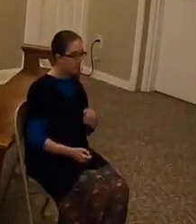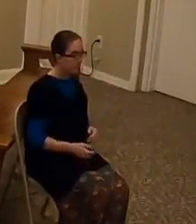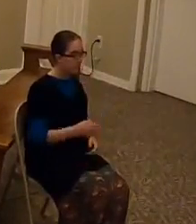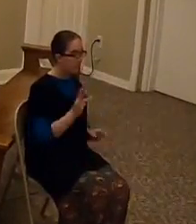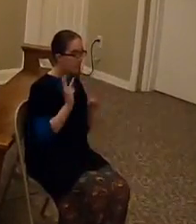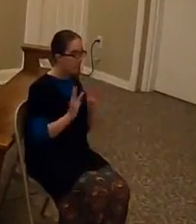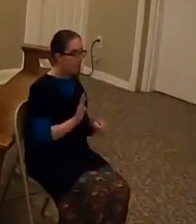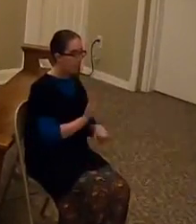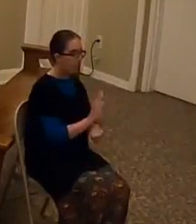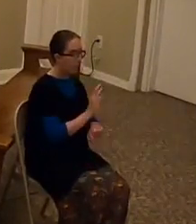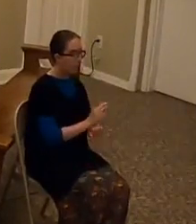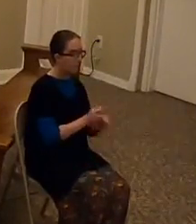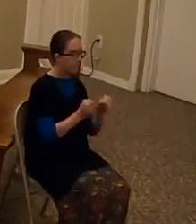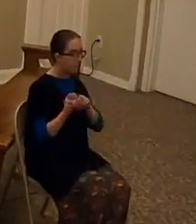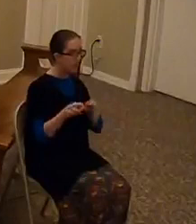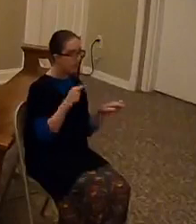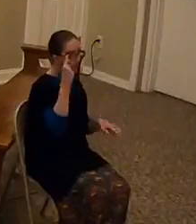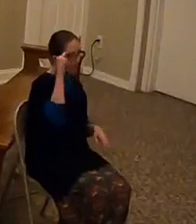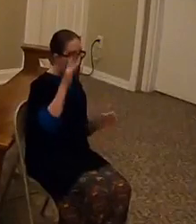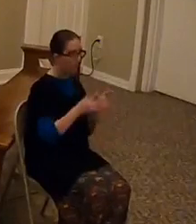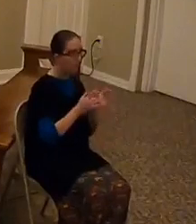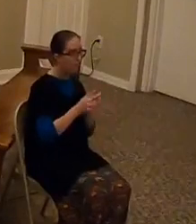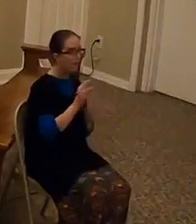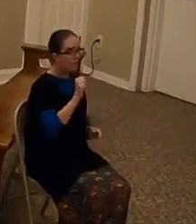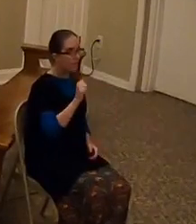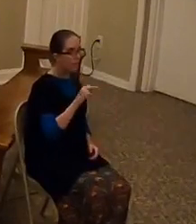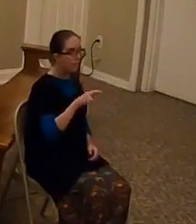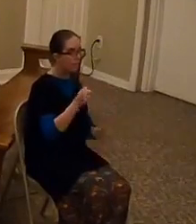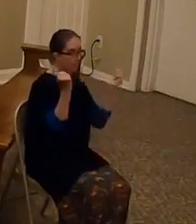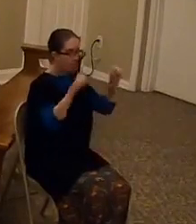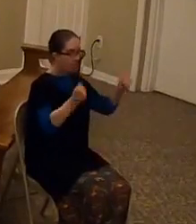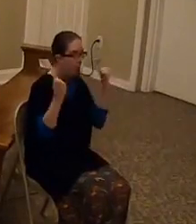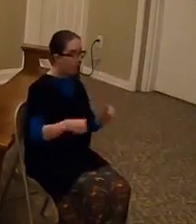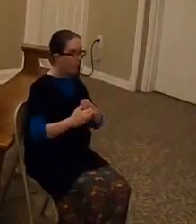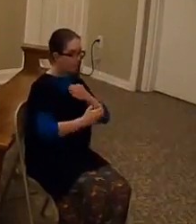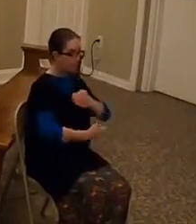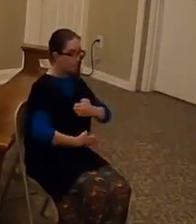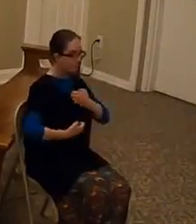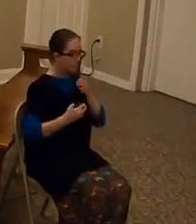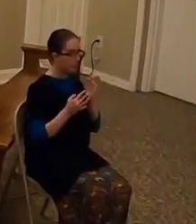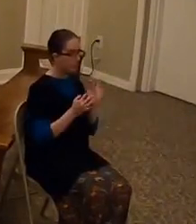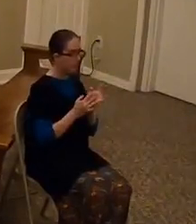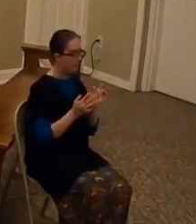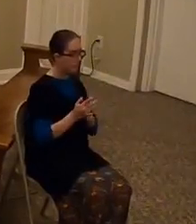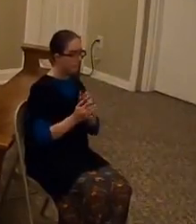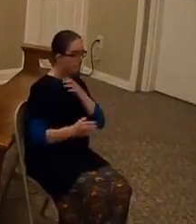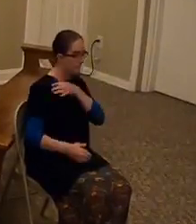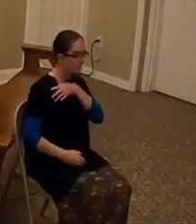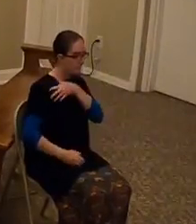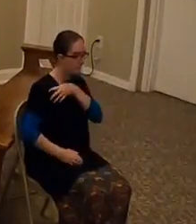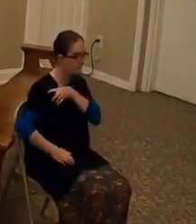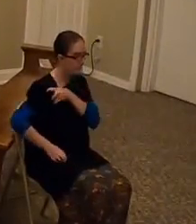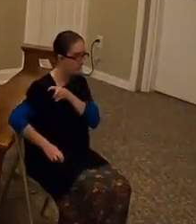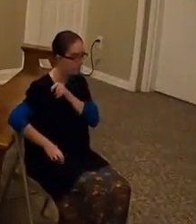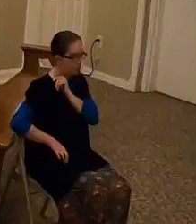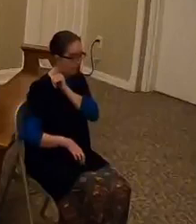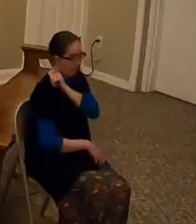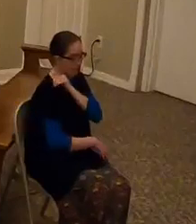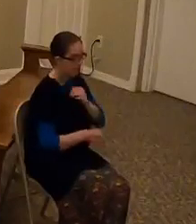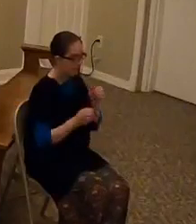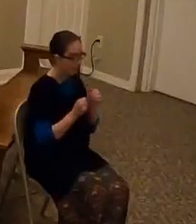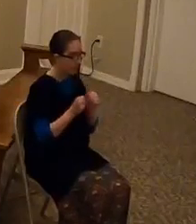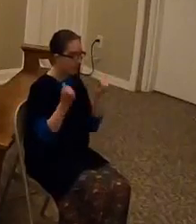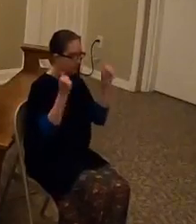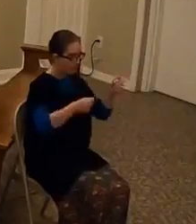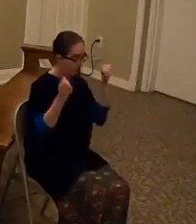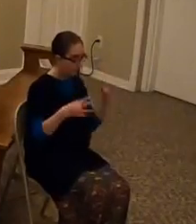But while she's busy getting ready for Jesus, Mary's already enjoying Jesus. Hallelujah. Woo! Amen. Amen.